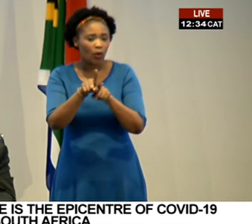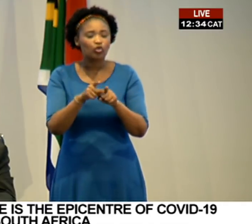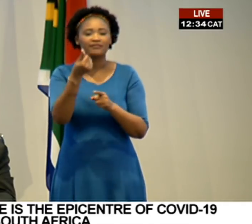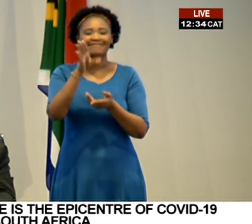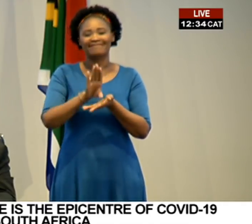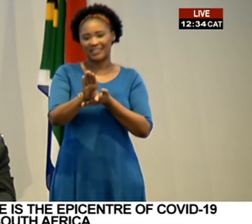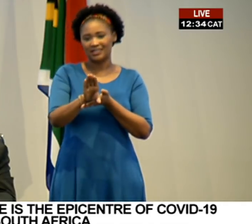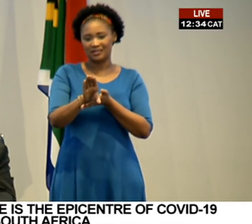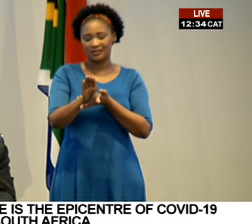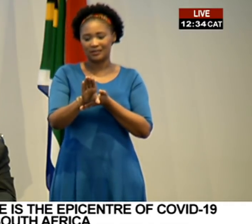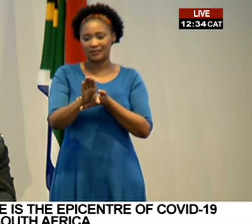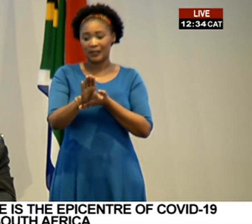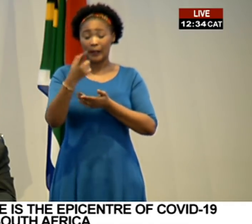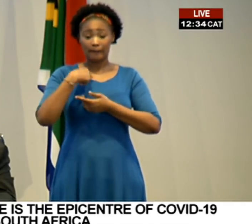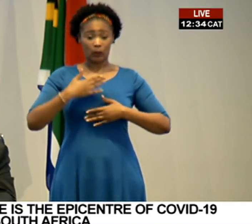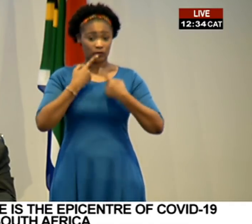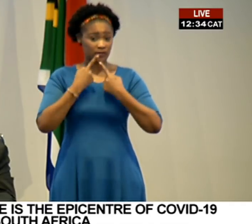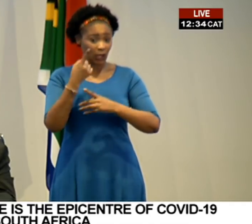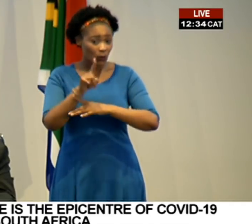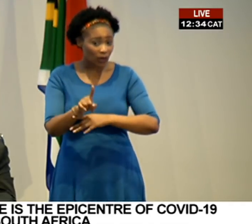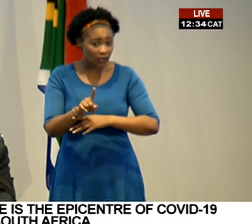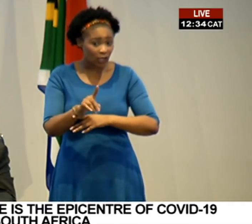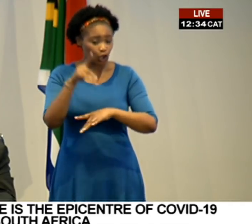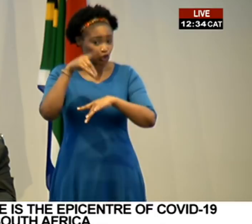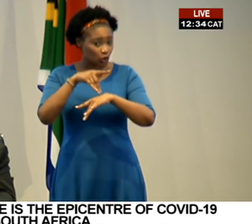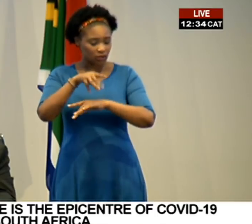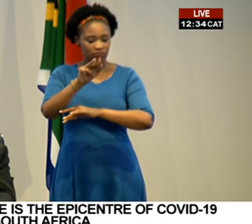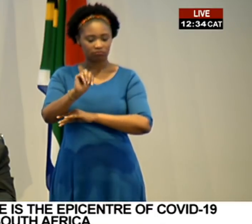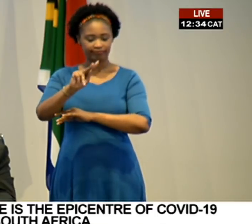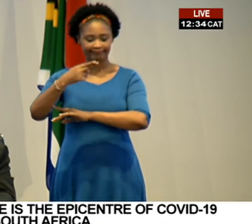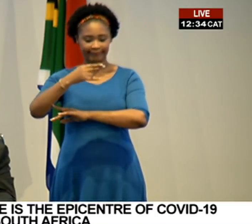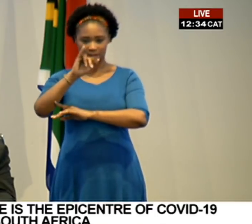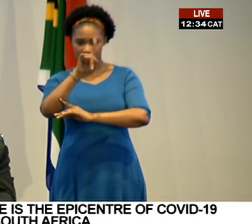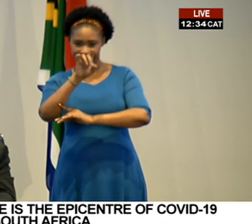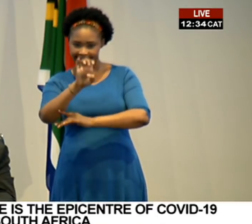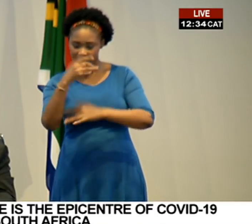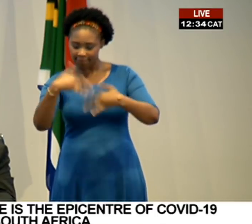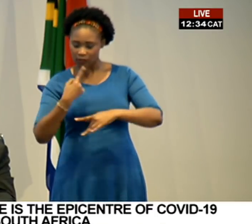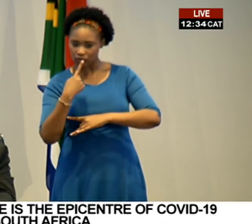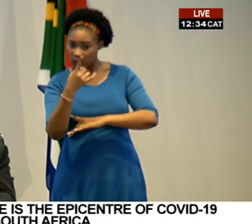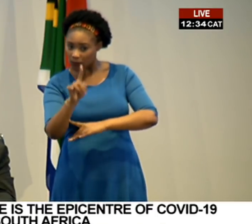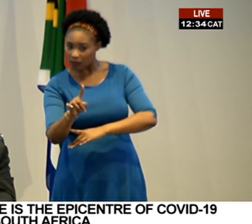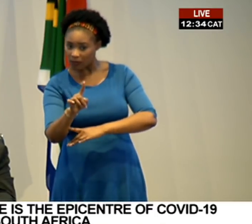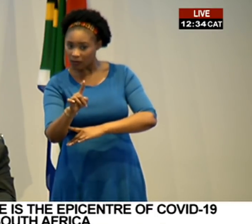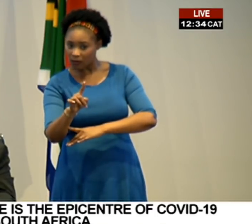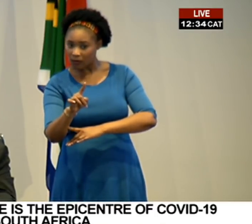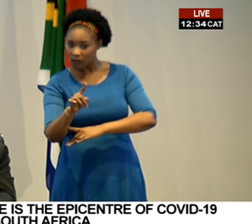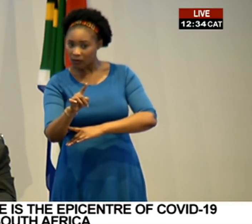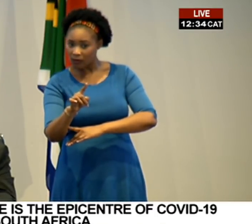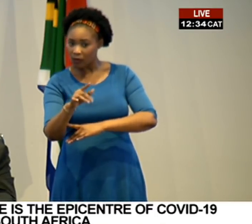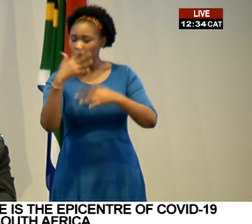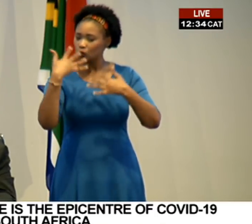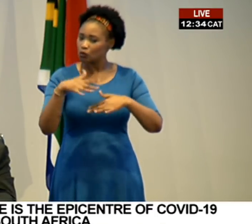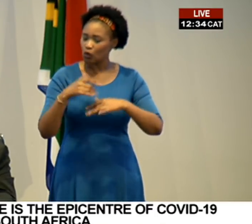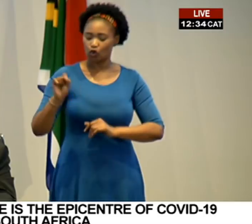funding. Let me immediately say, as Dr. Mkhize has said, the staffing challenges